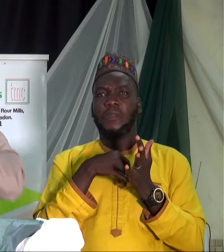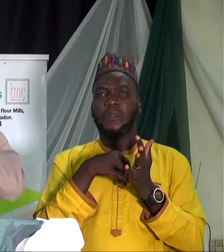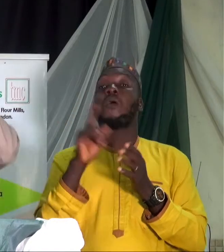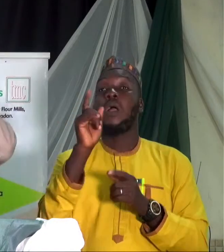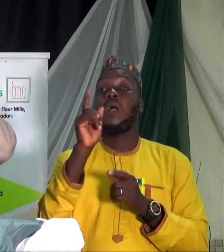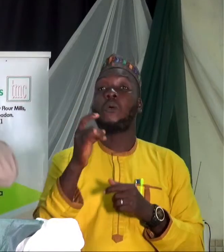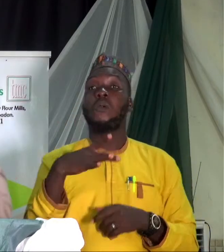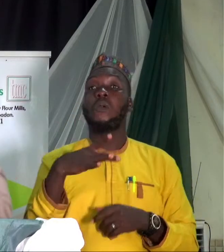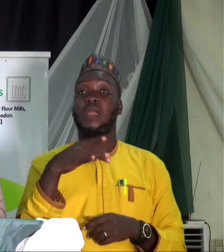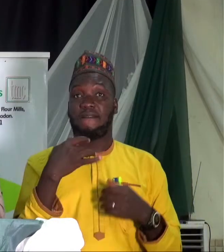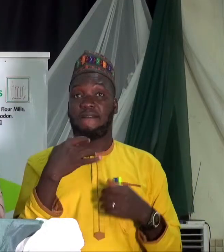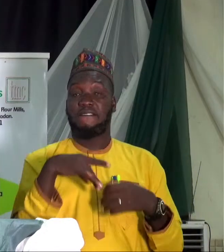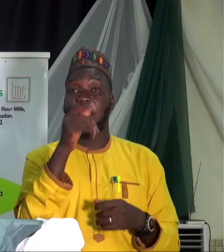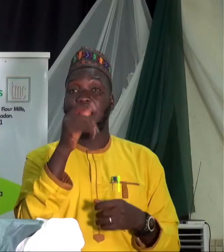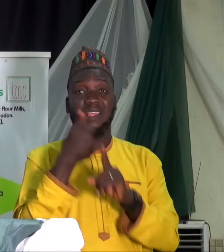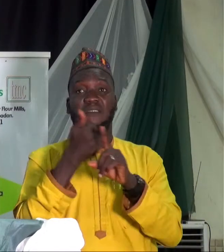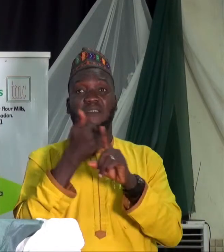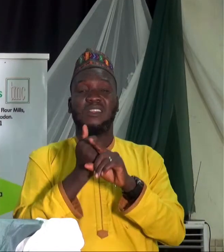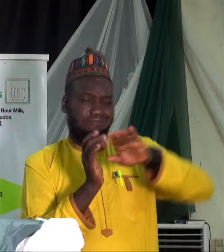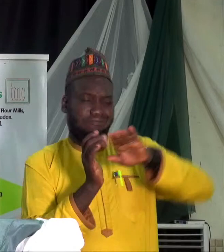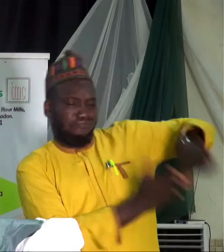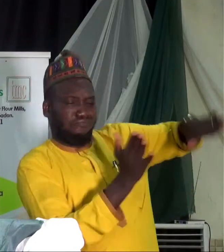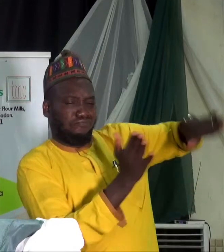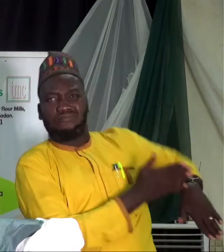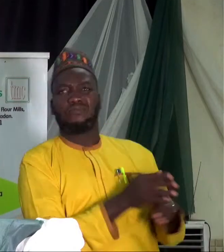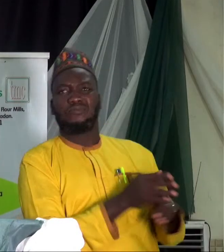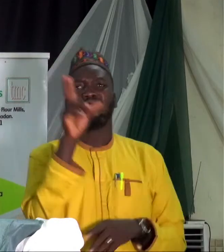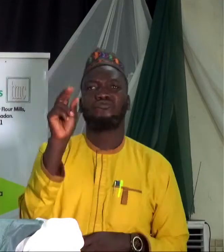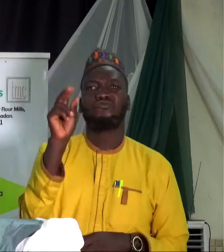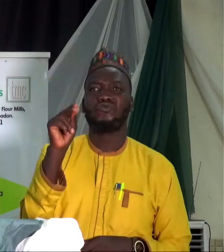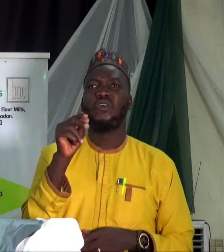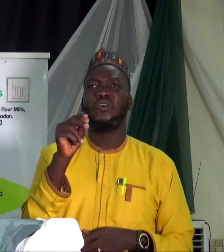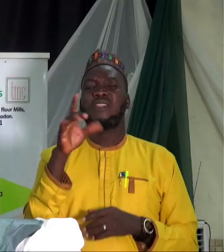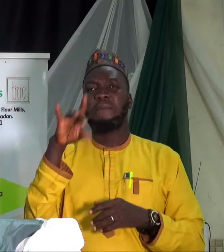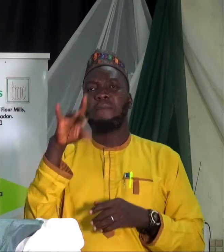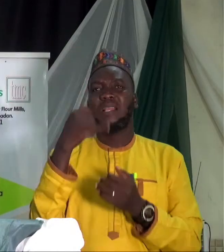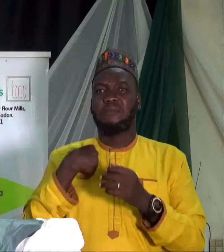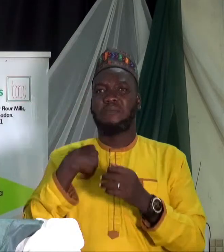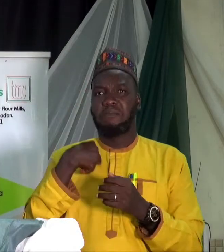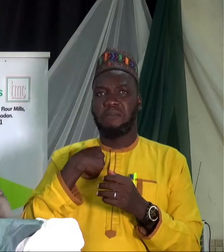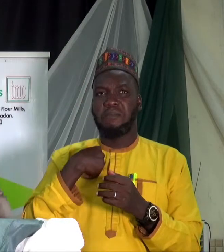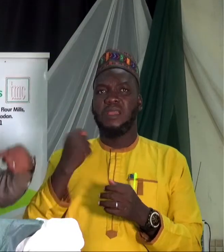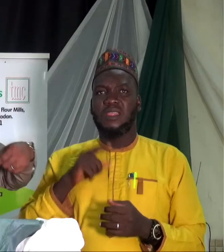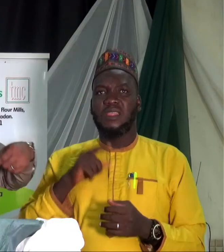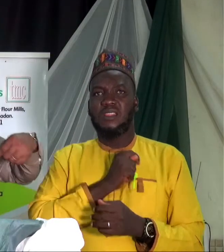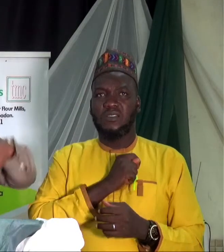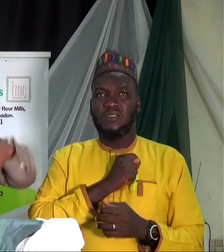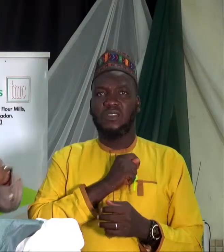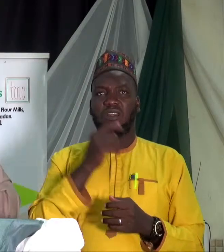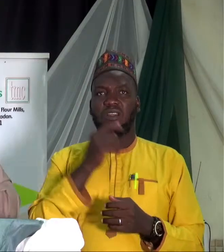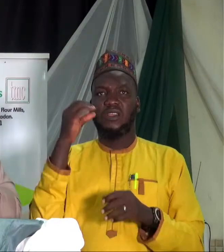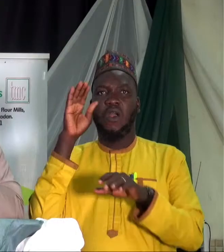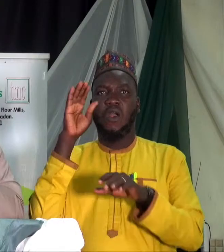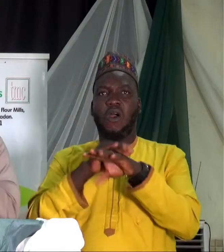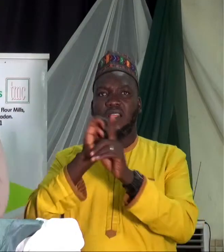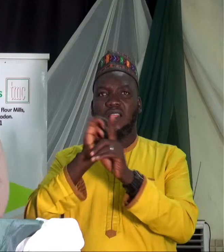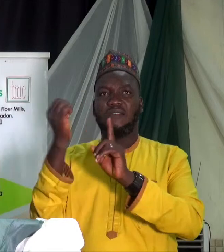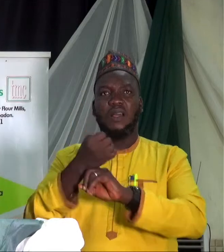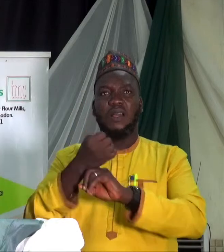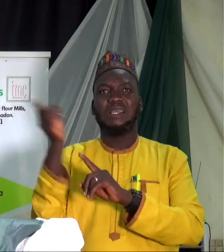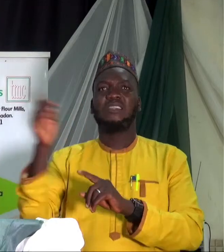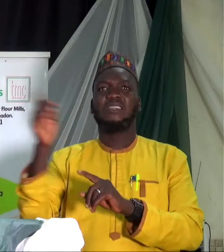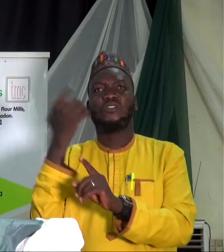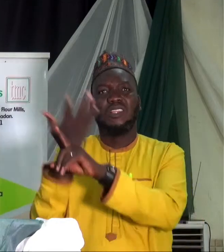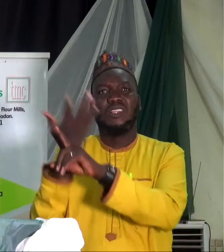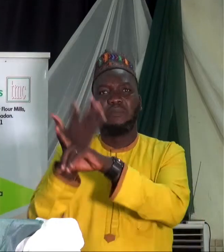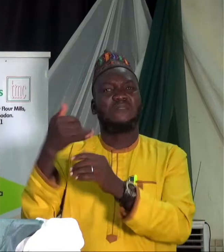first timer in the Senate. They gave me chairman Senate Committee on Environment. Ngo bebe fun. Amon temi ma so fun won ni pe whoever to ba